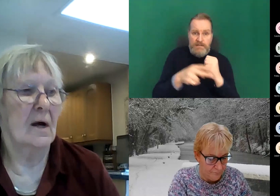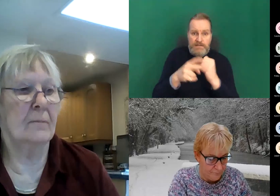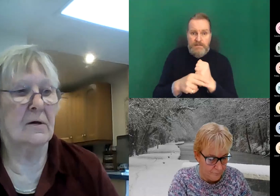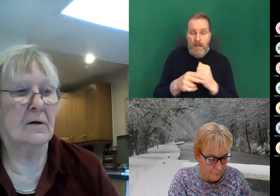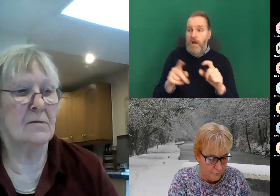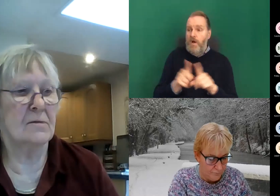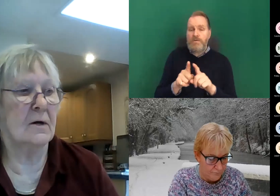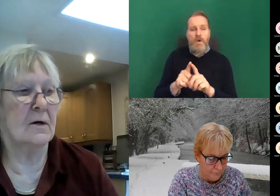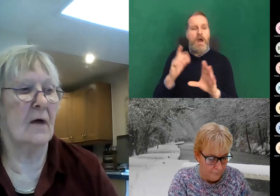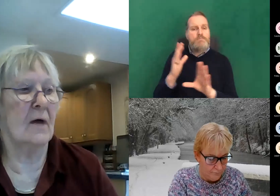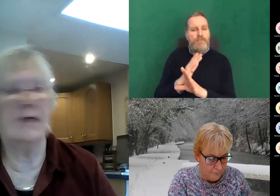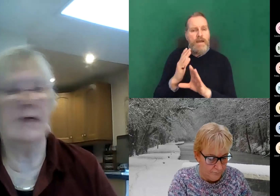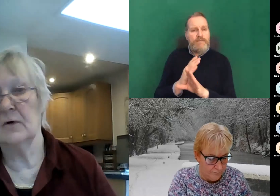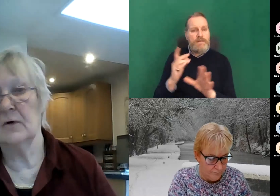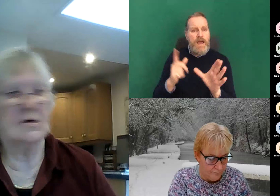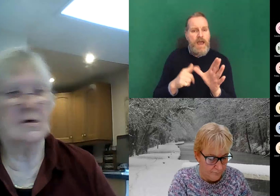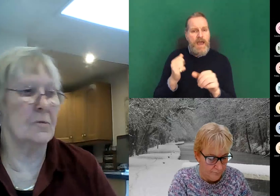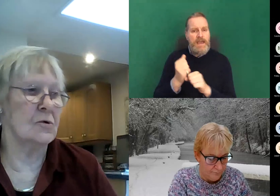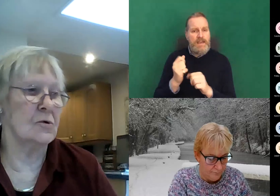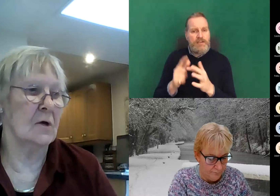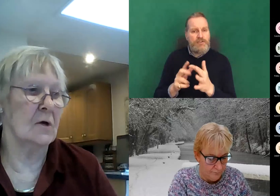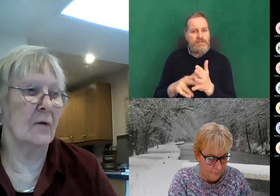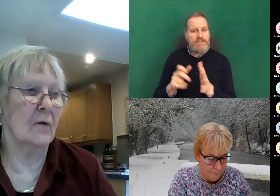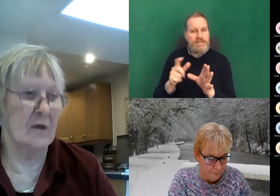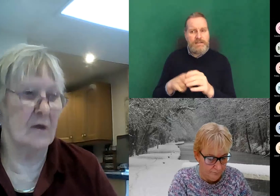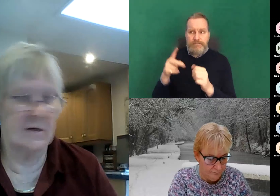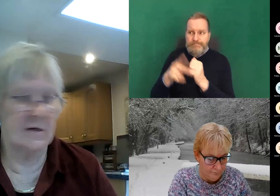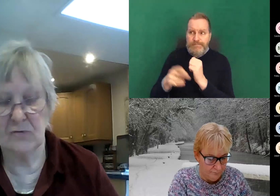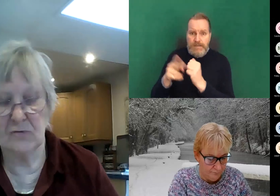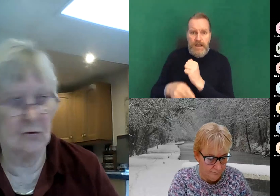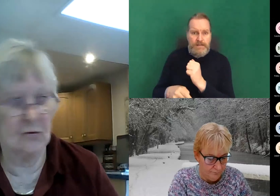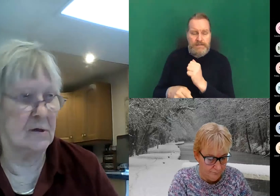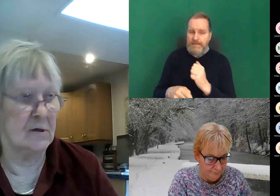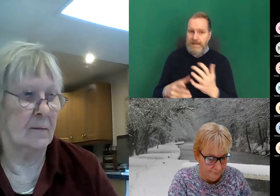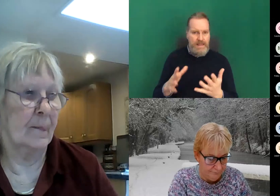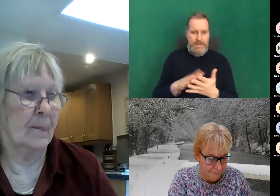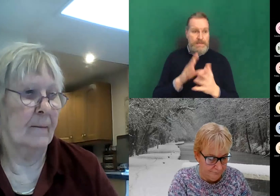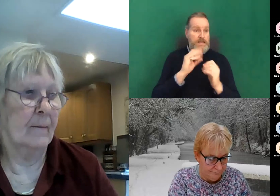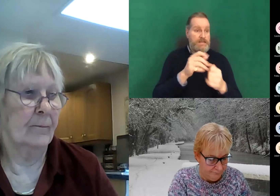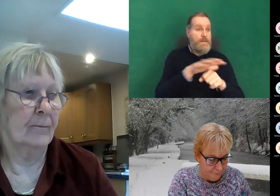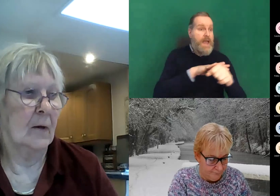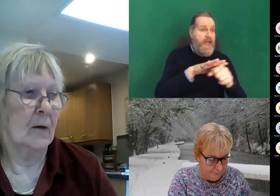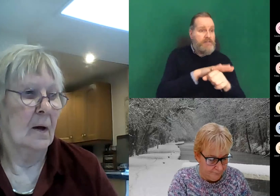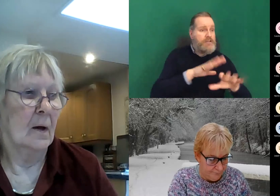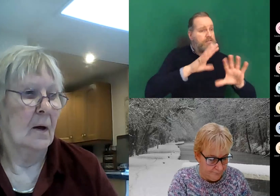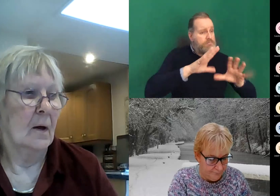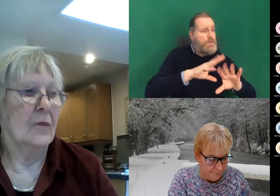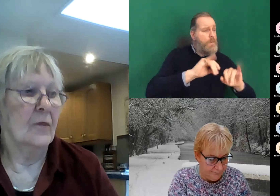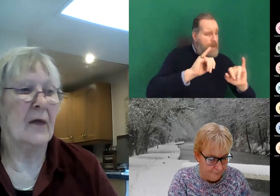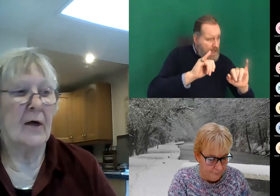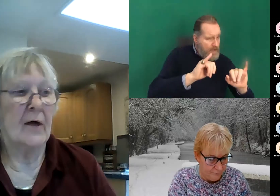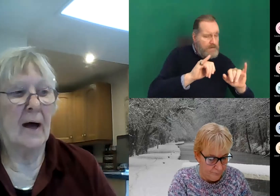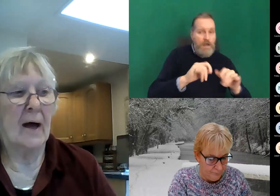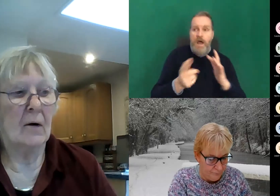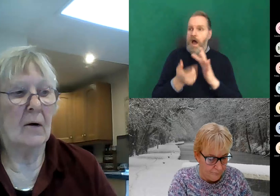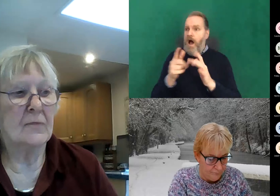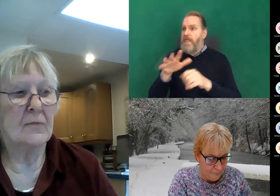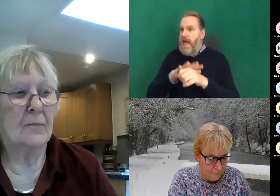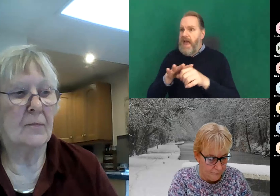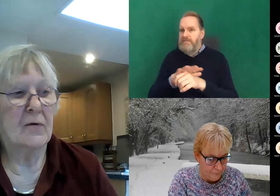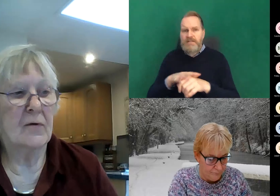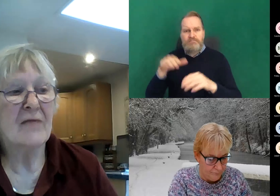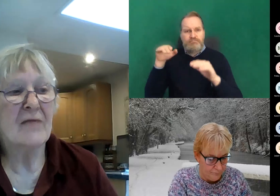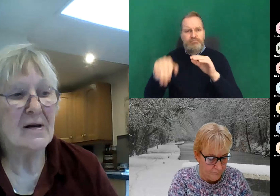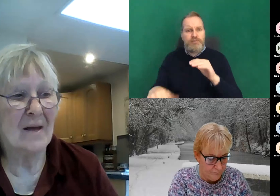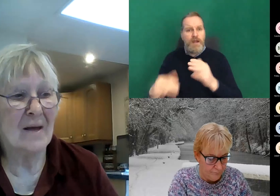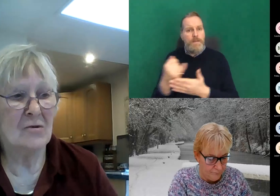agencies, and splintered and uneven distribution of services and resources. The big threat now comes